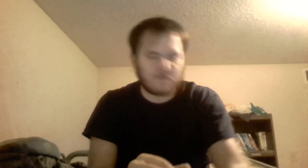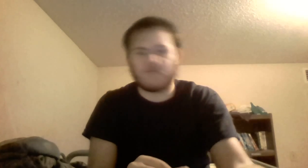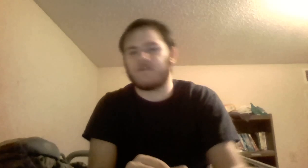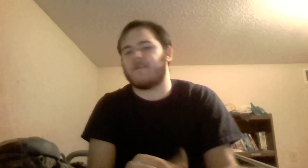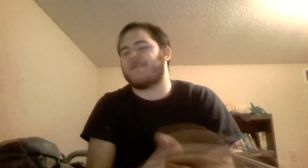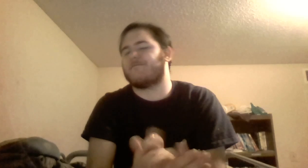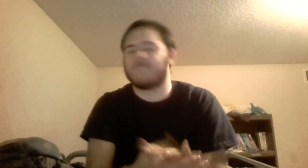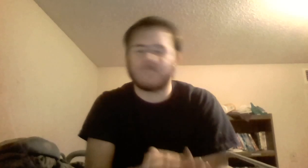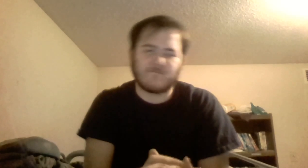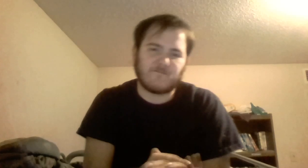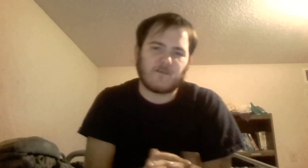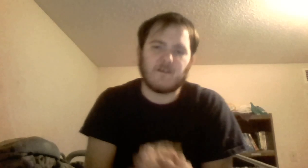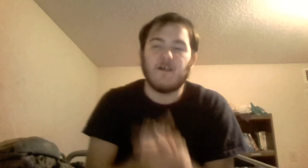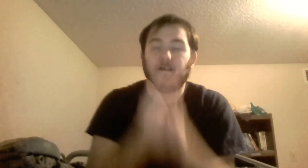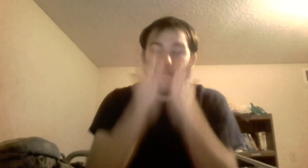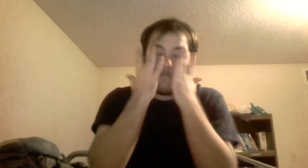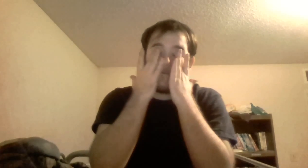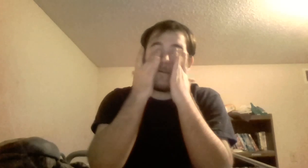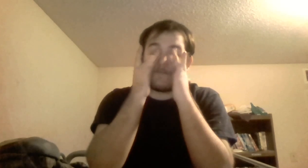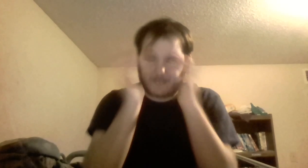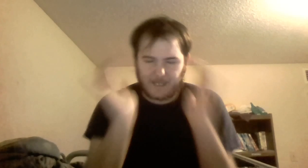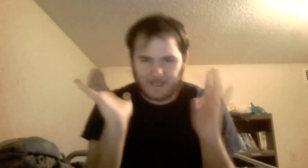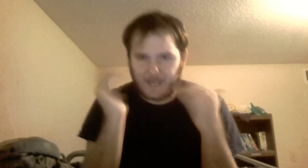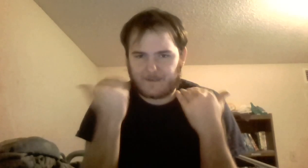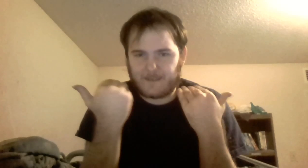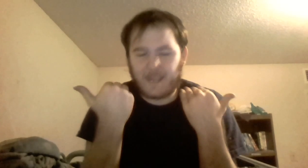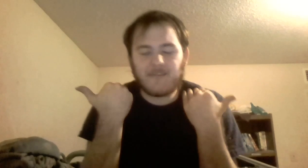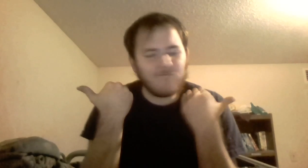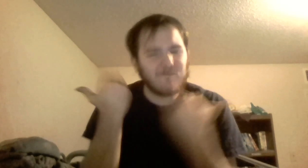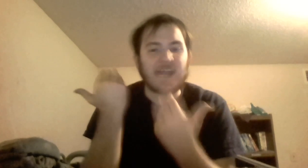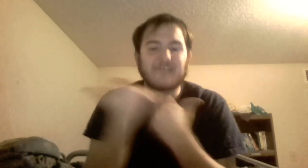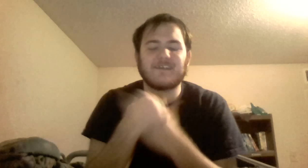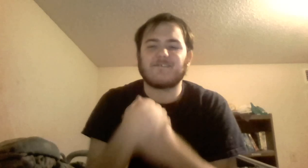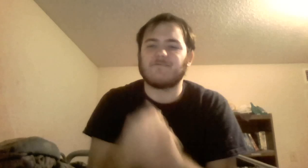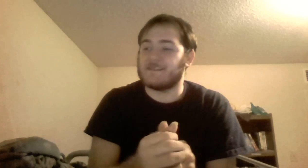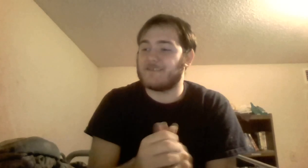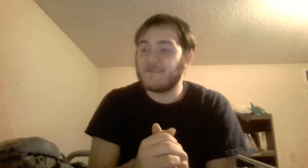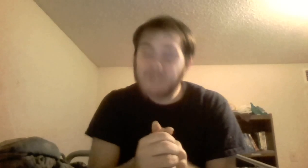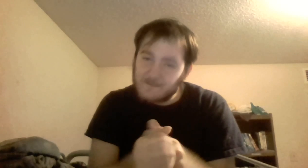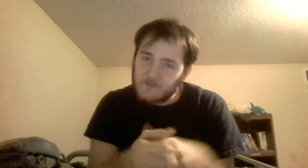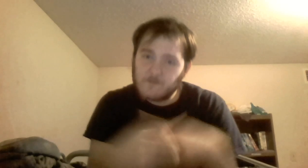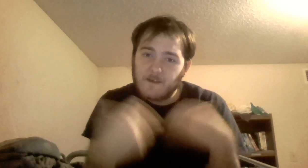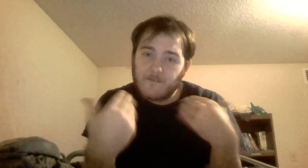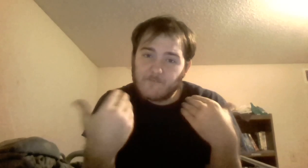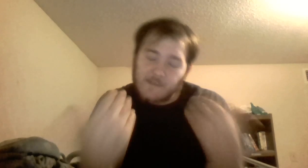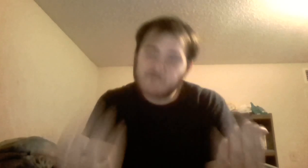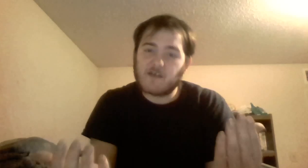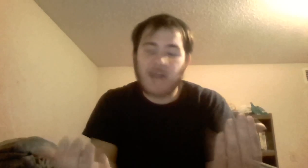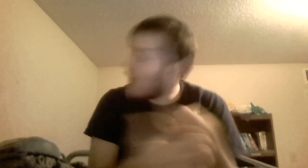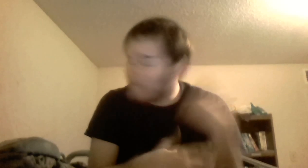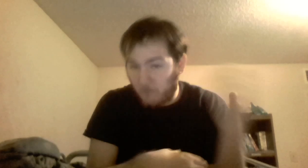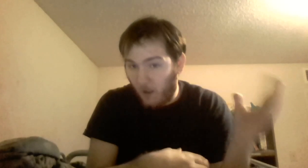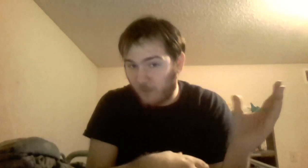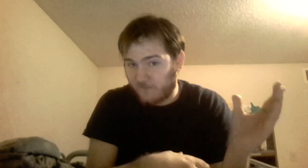Okay. Okay. Okay. again, and the ending is sweet, and they do, they try, they have to apologize,